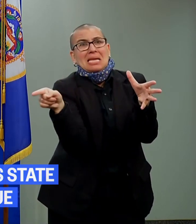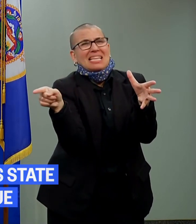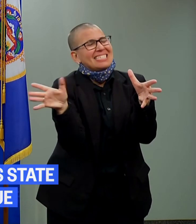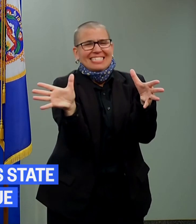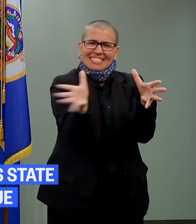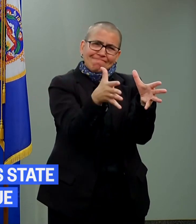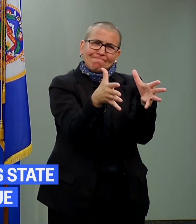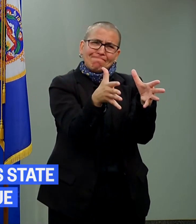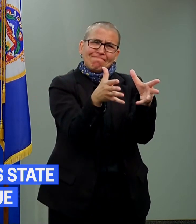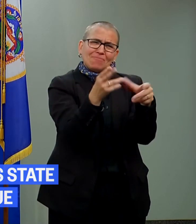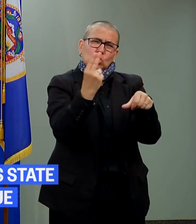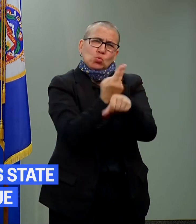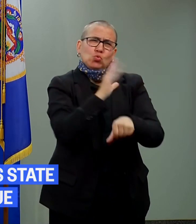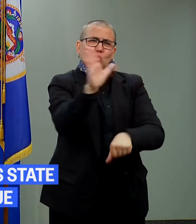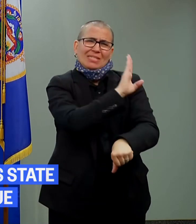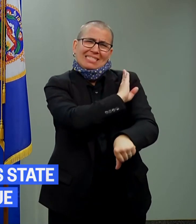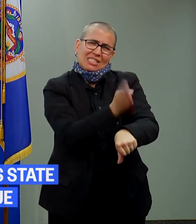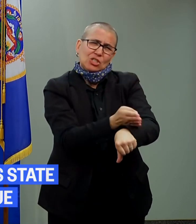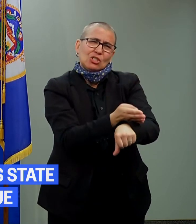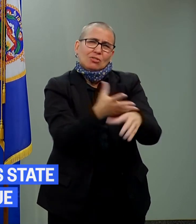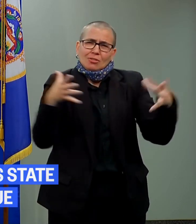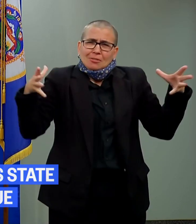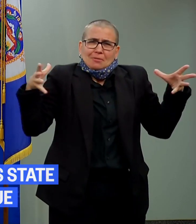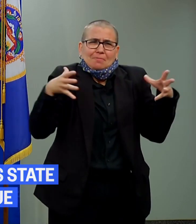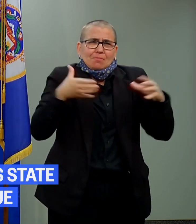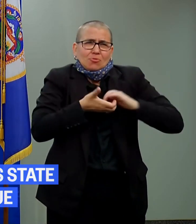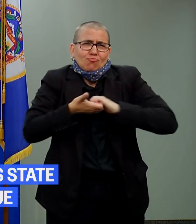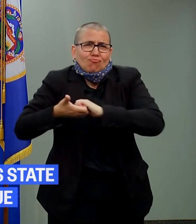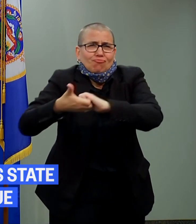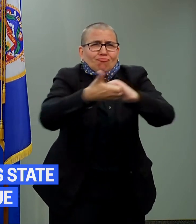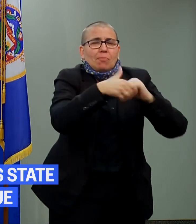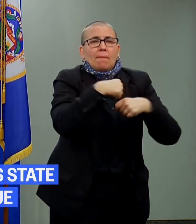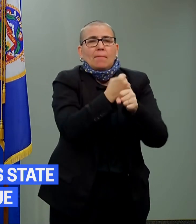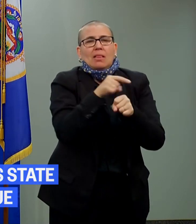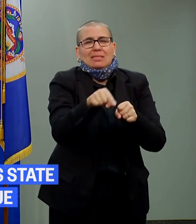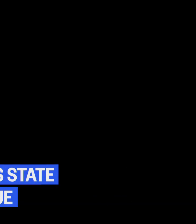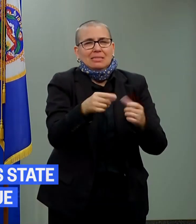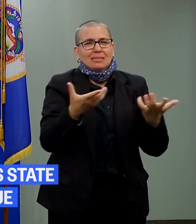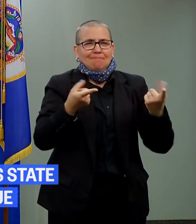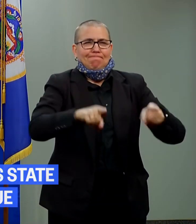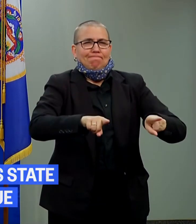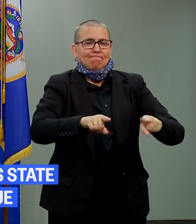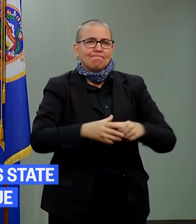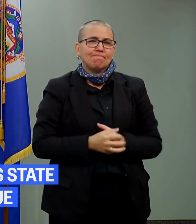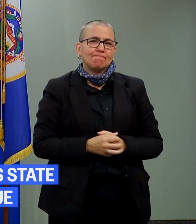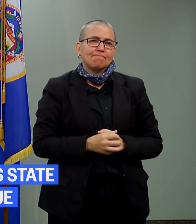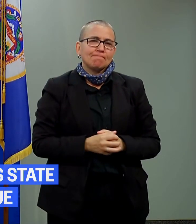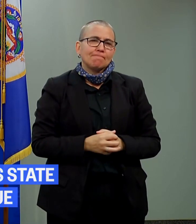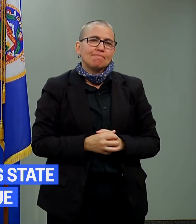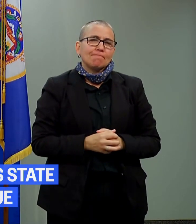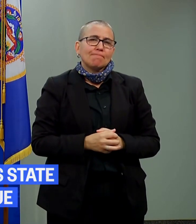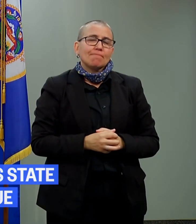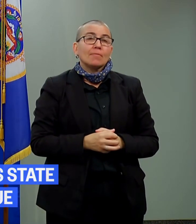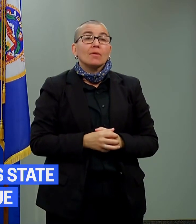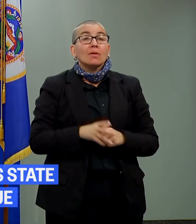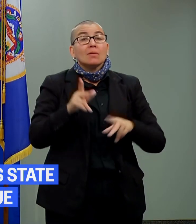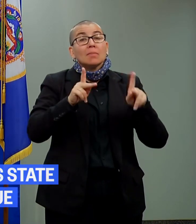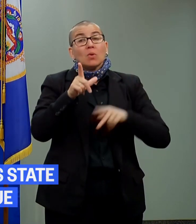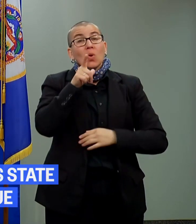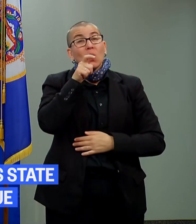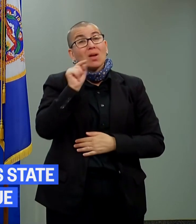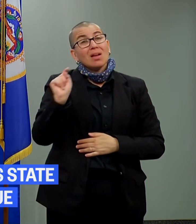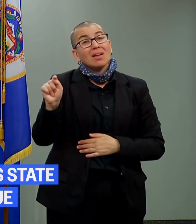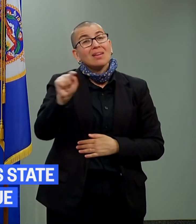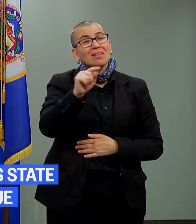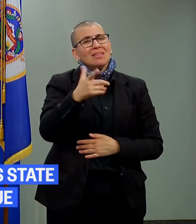us together. And to every single person who's frustrated, who's sad, who's angry,